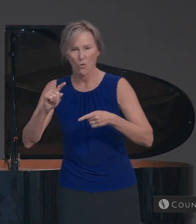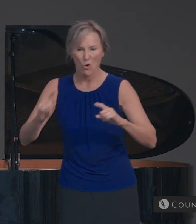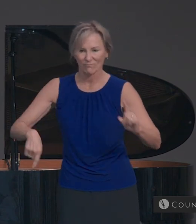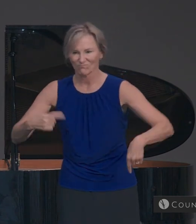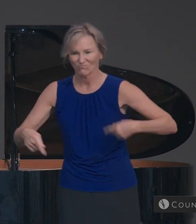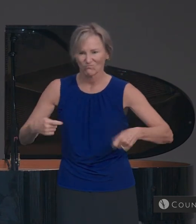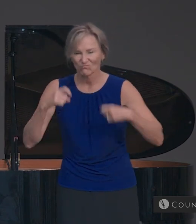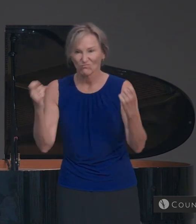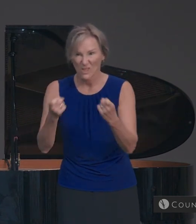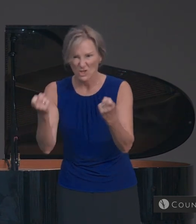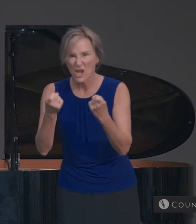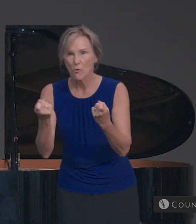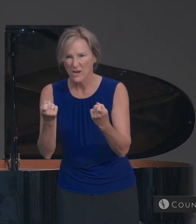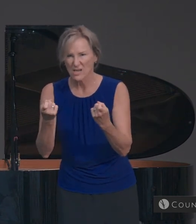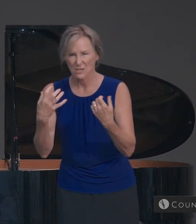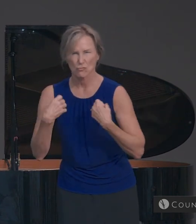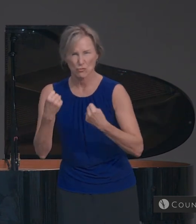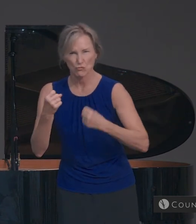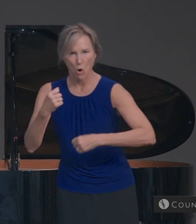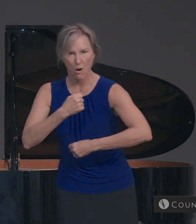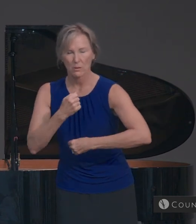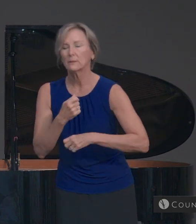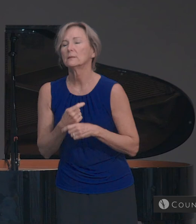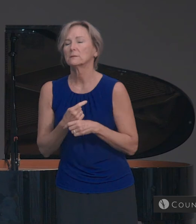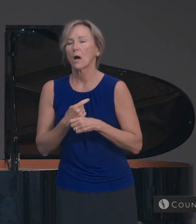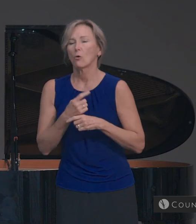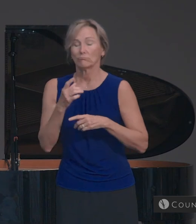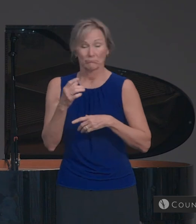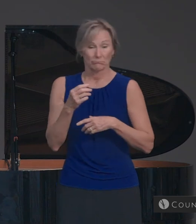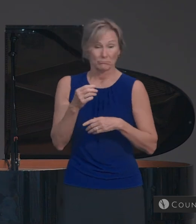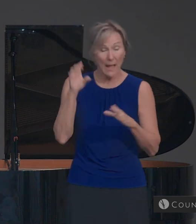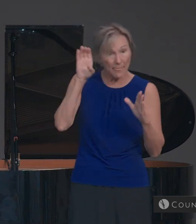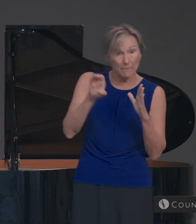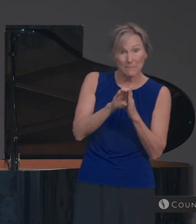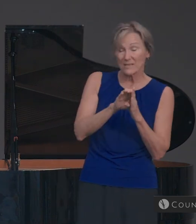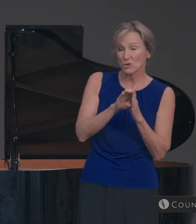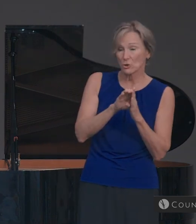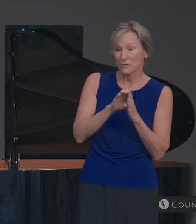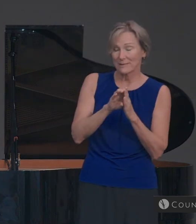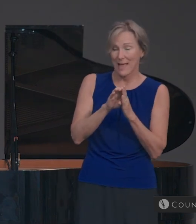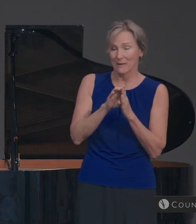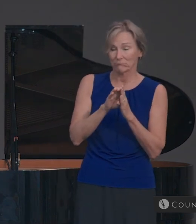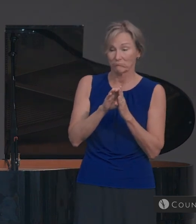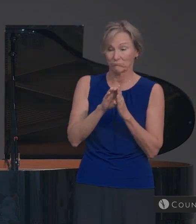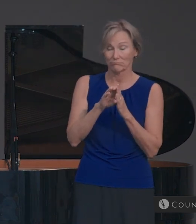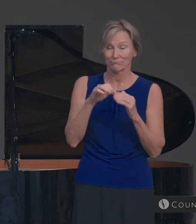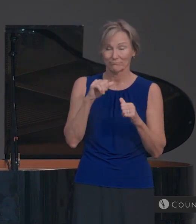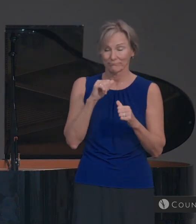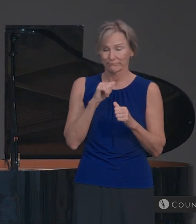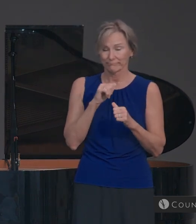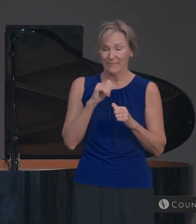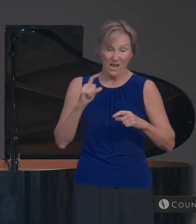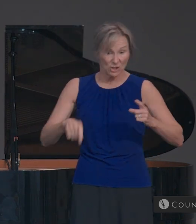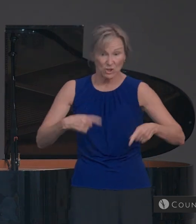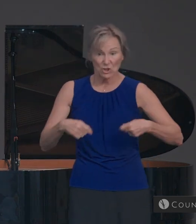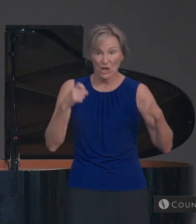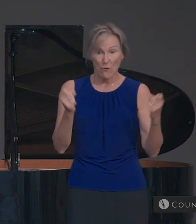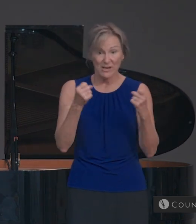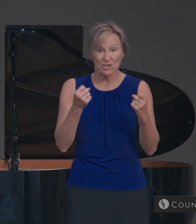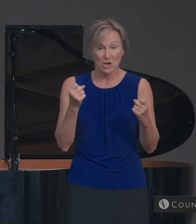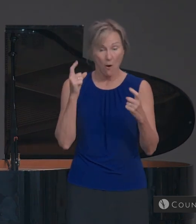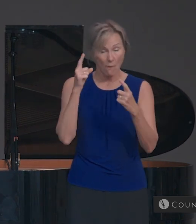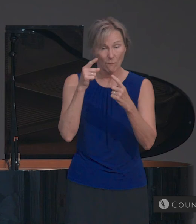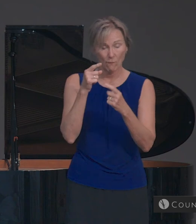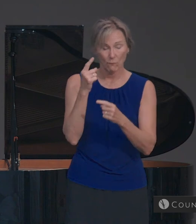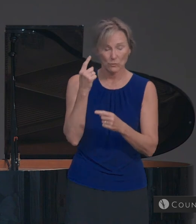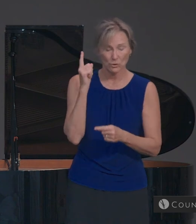they would be harnessing them to flee. rather than getting their chariots ready to go into battle, they were getting